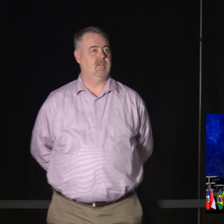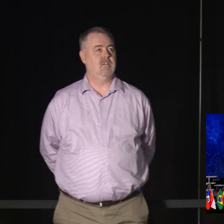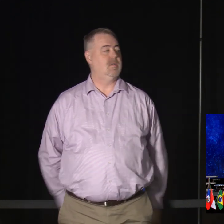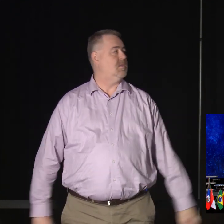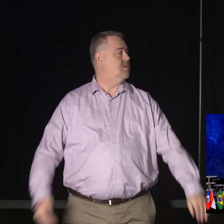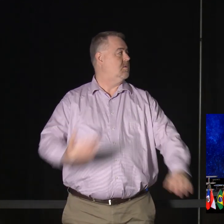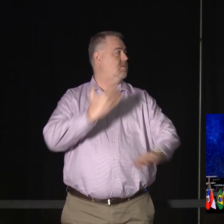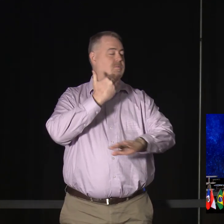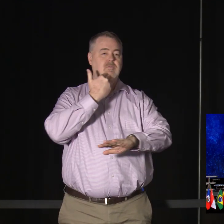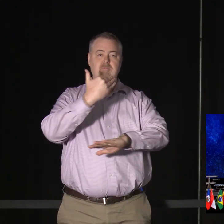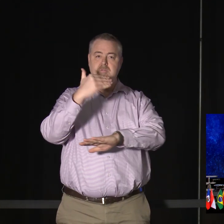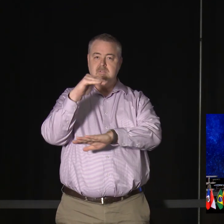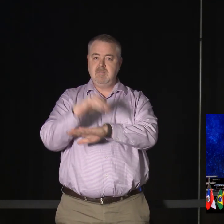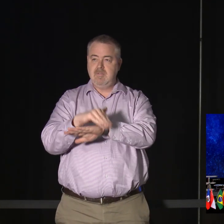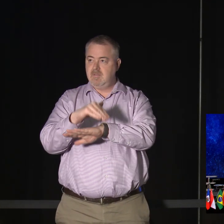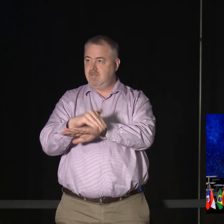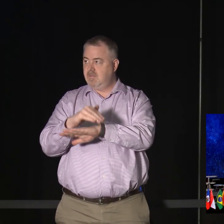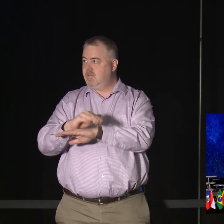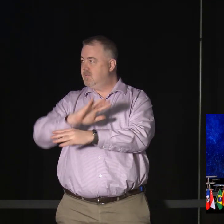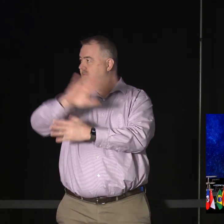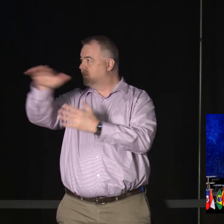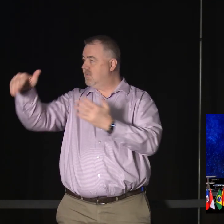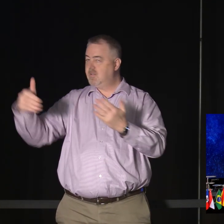Good evening, everyone.